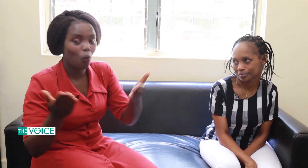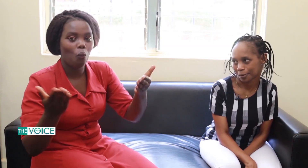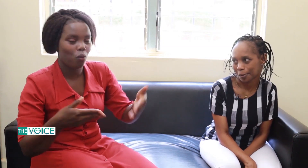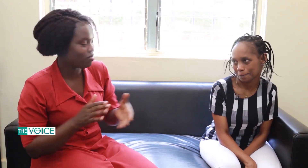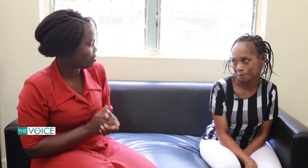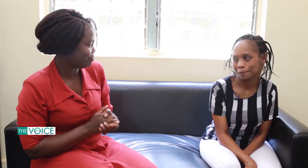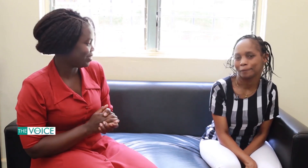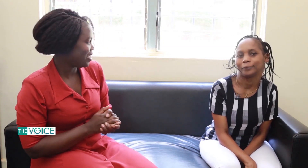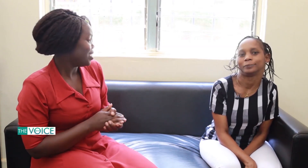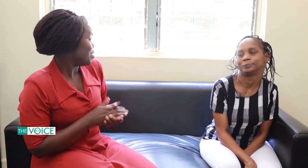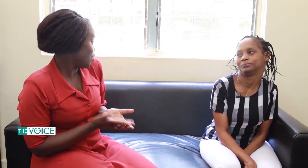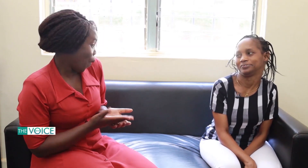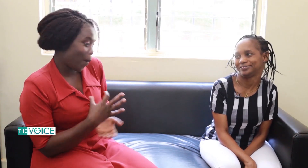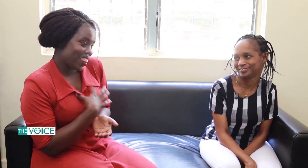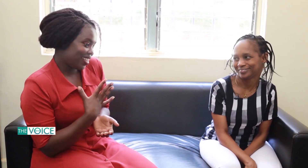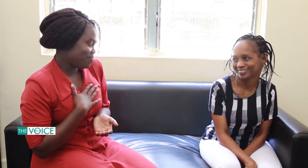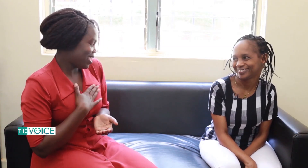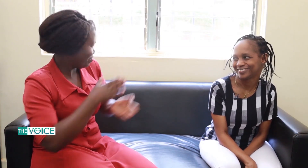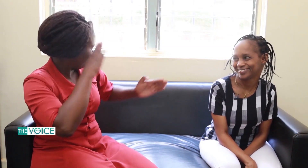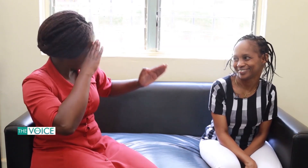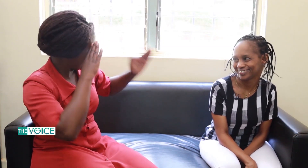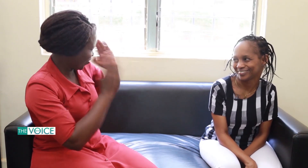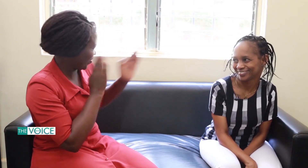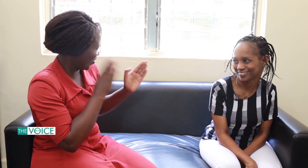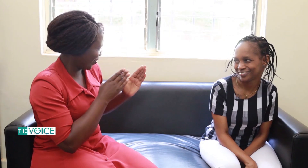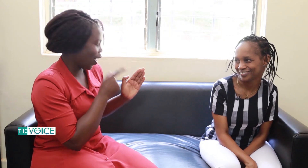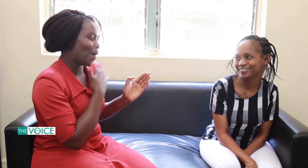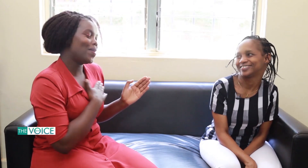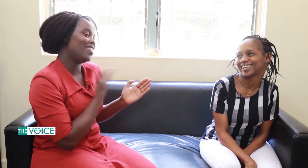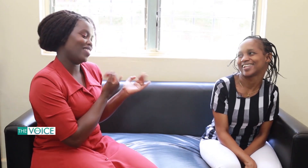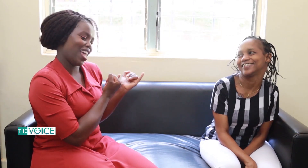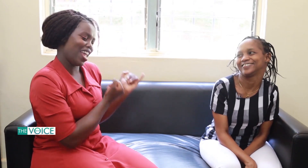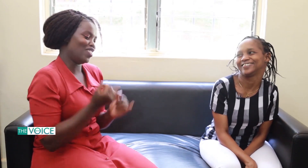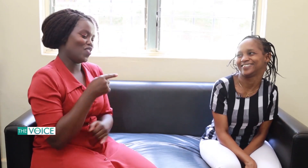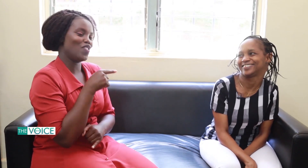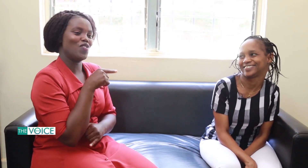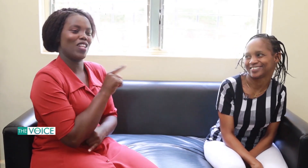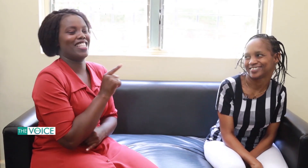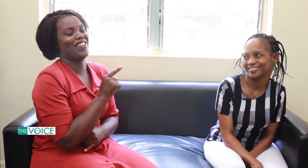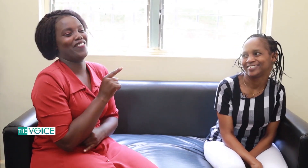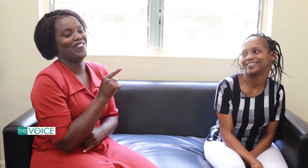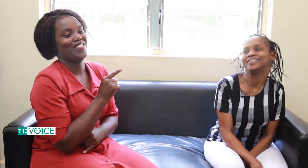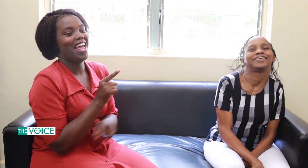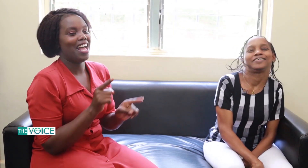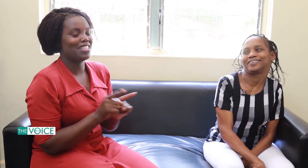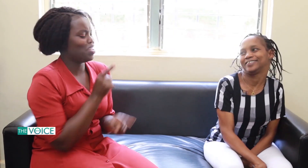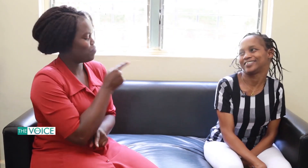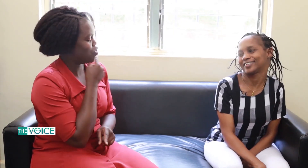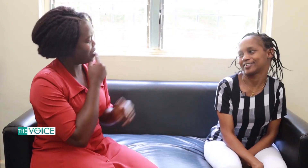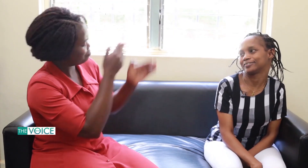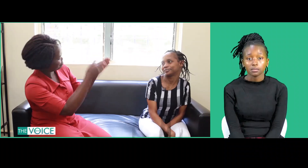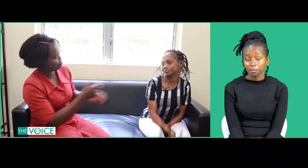We can introduce guest and then we can continue. Hello, my guest. Hello. Please introduce yourself